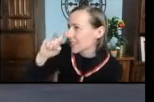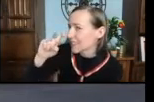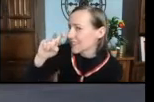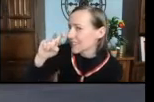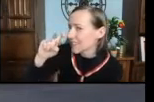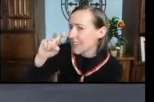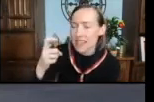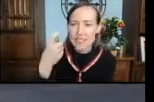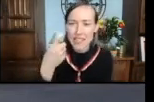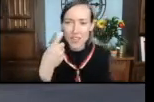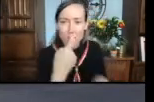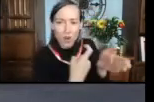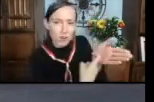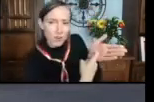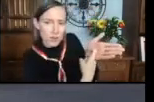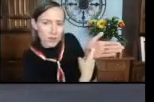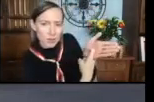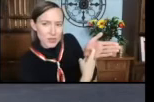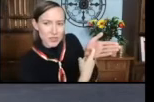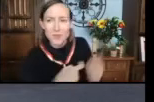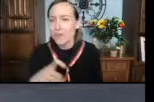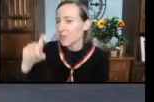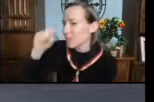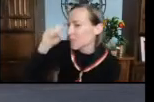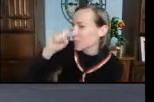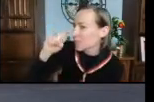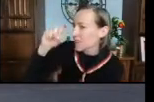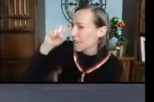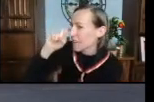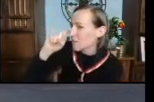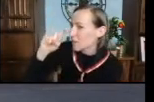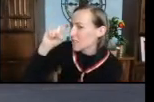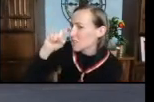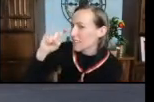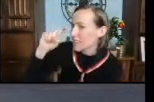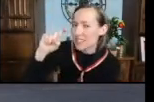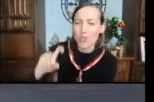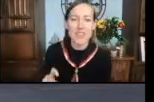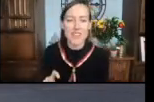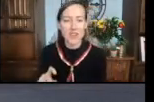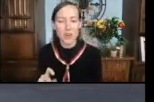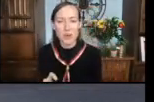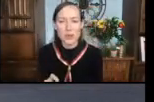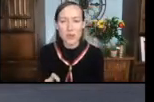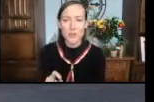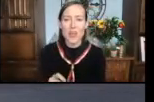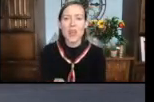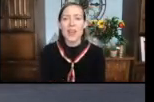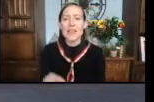sister. It's like the R that we used. Okay, we're just gently striking our